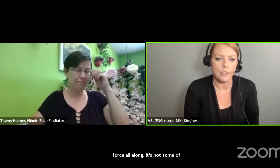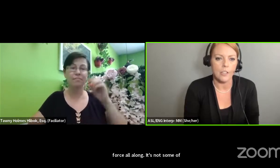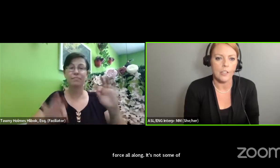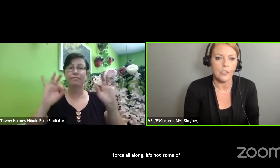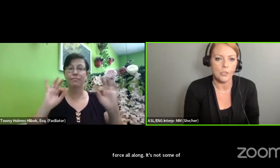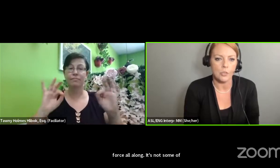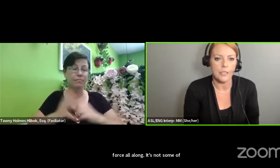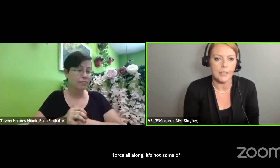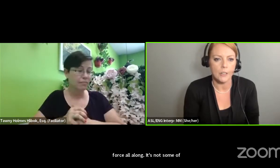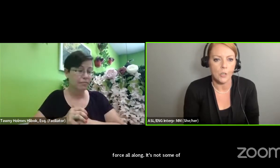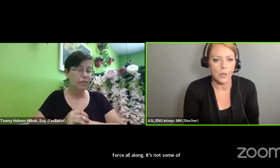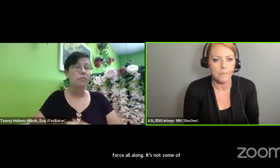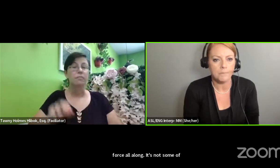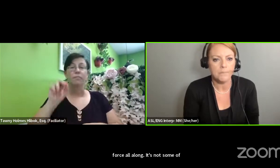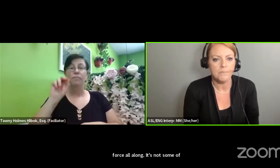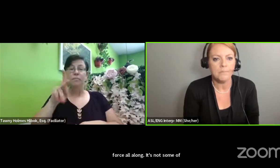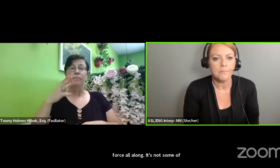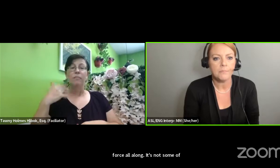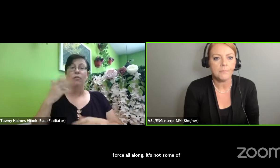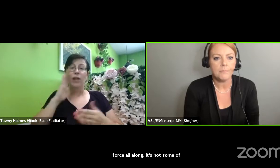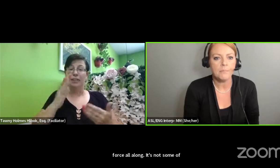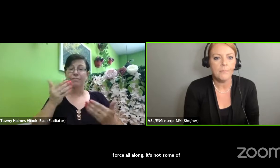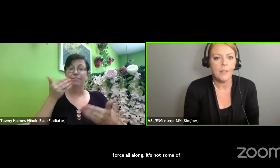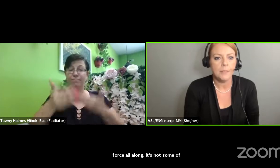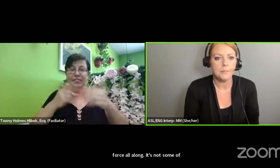and hard of hearing children in Arizona.